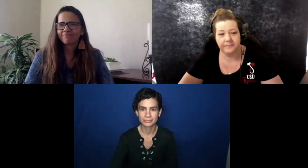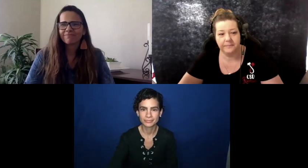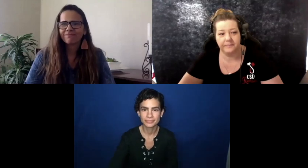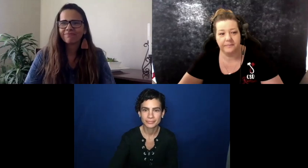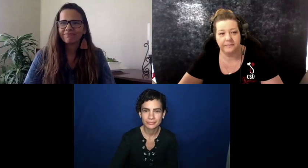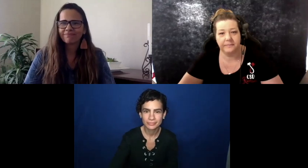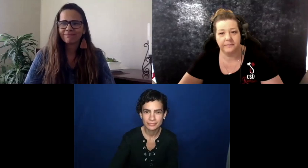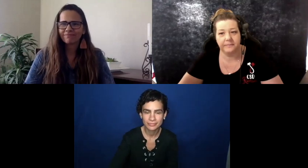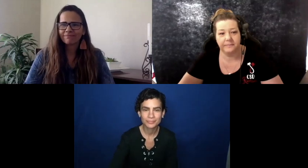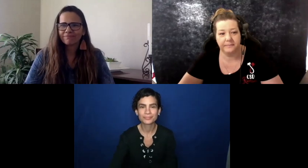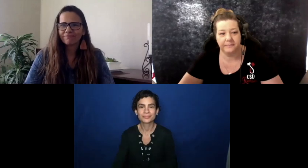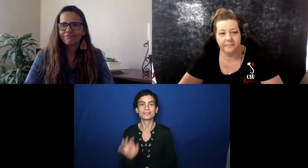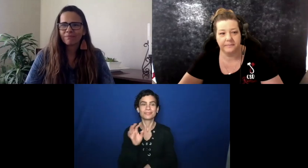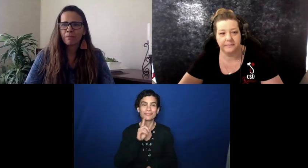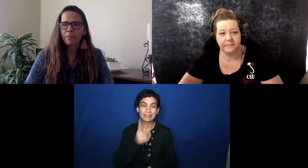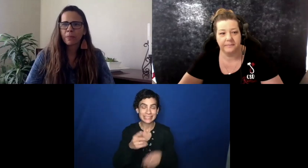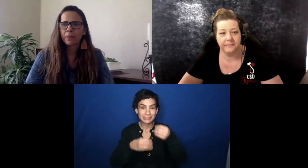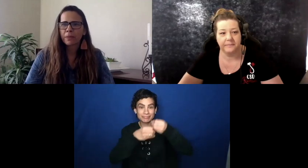Parent.